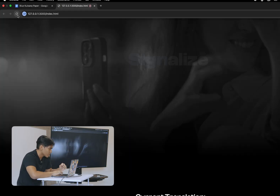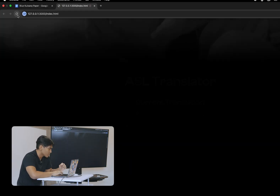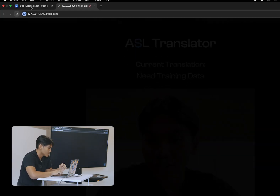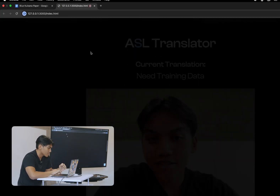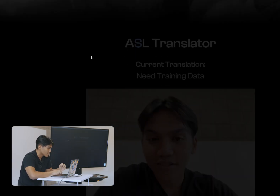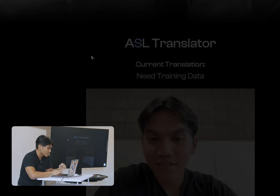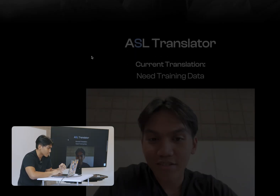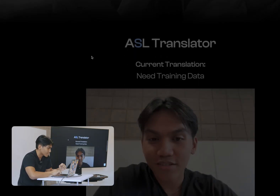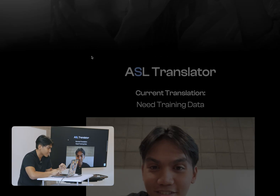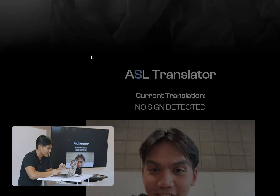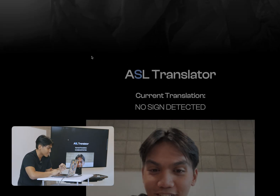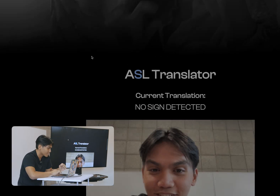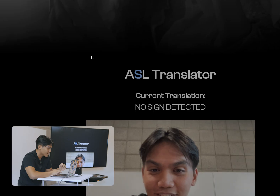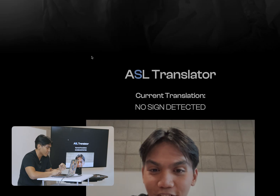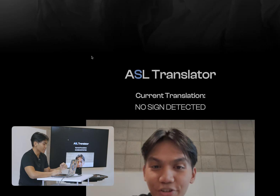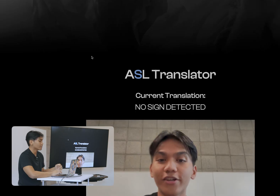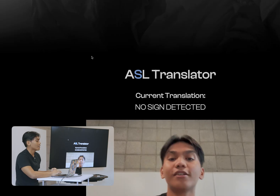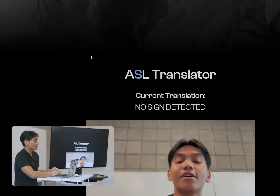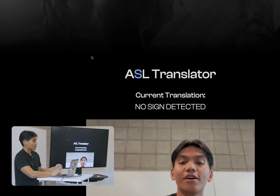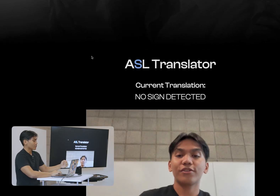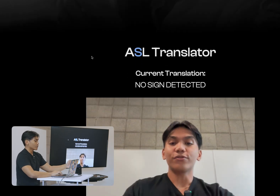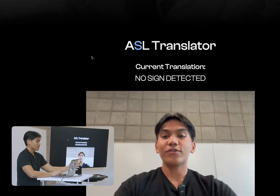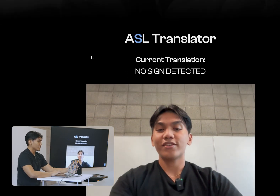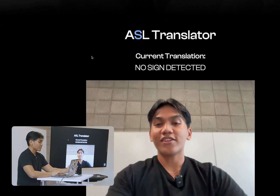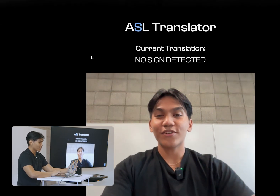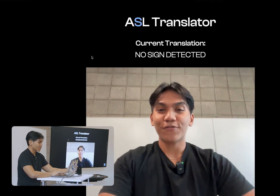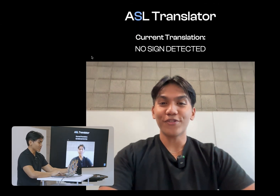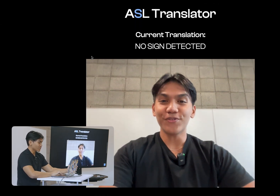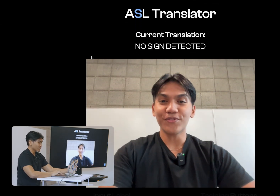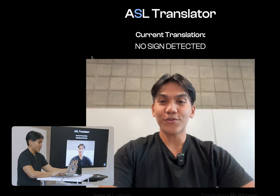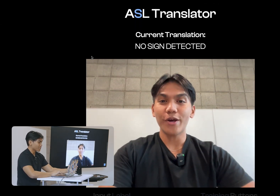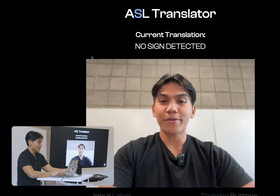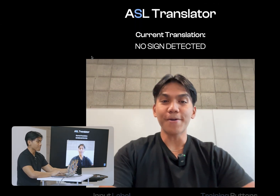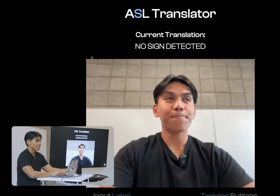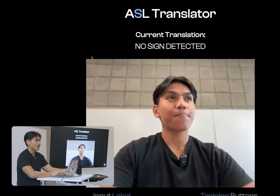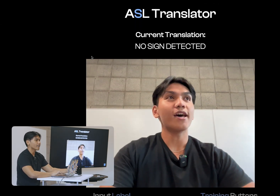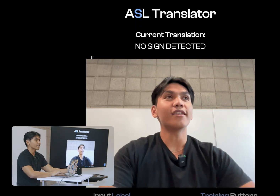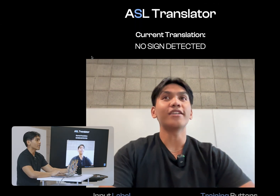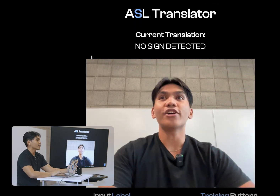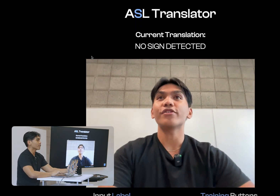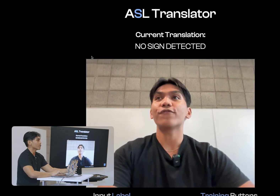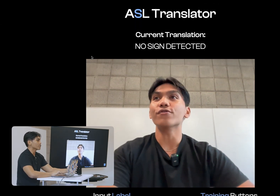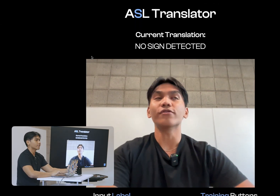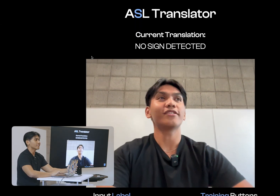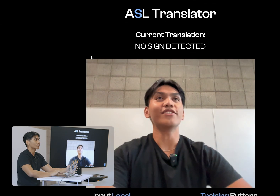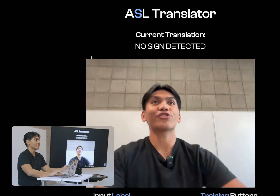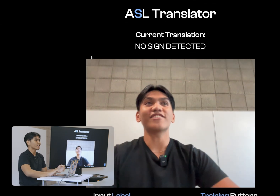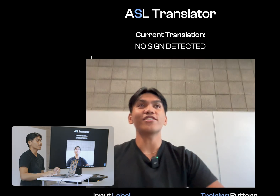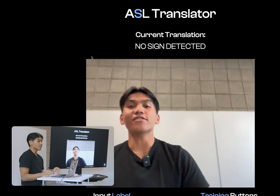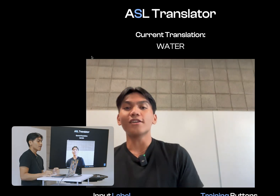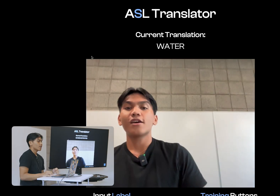Hold on, why isn't it? There you go. So you'll see a section for the user's webcam and an area for